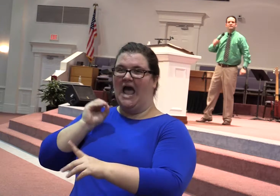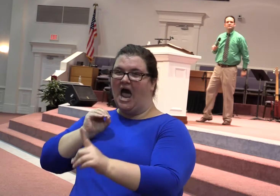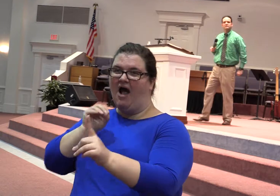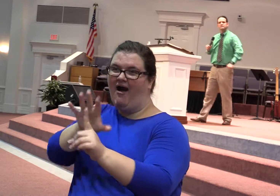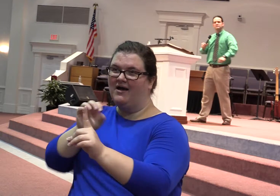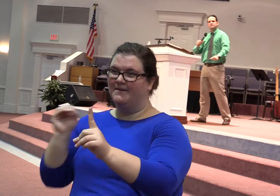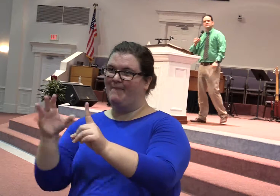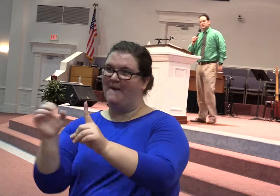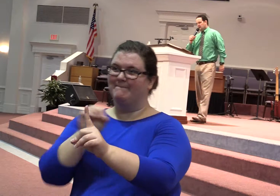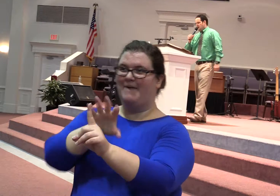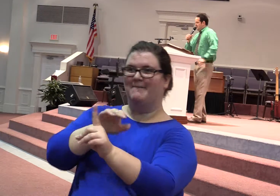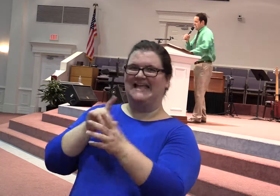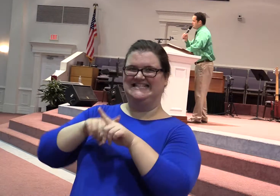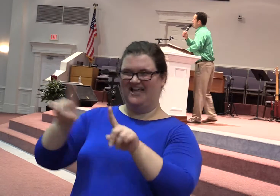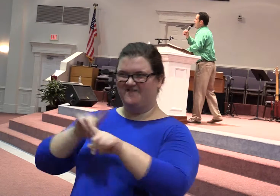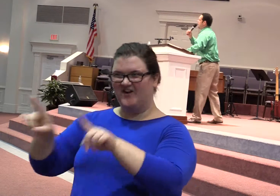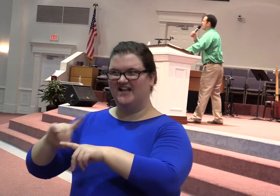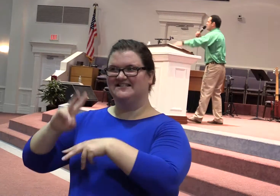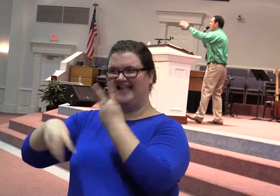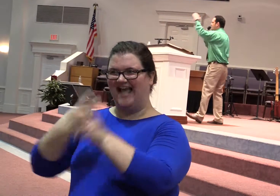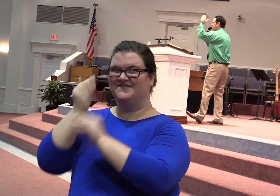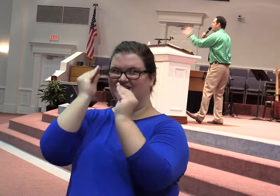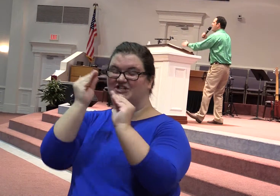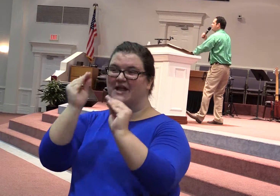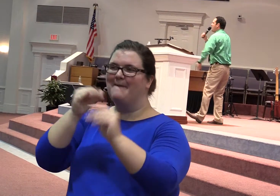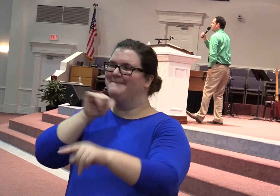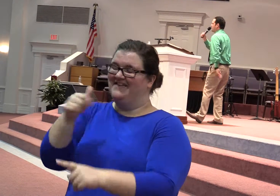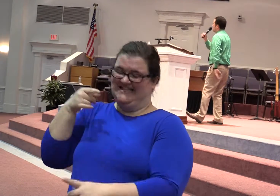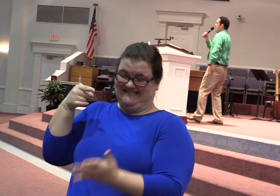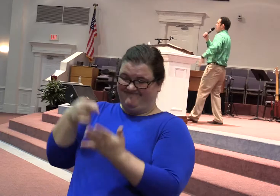doctrines. But if there